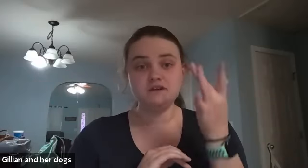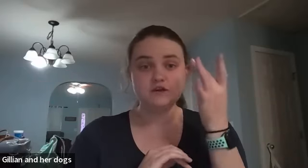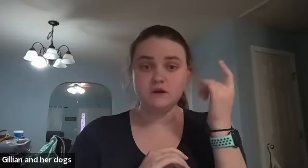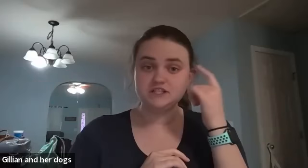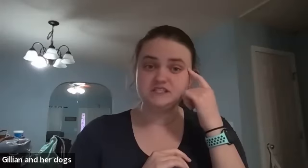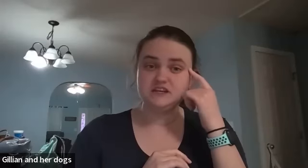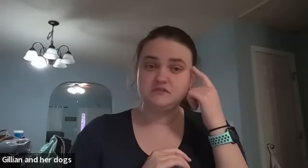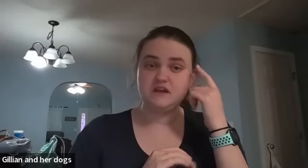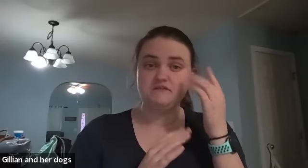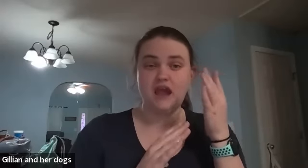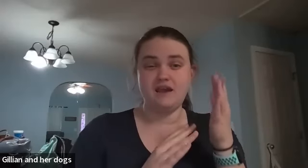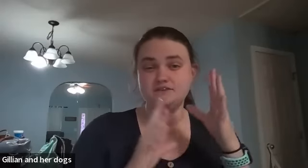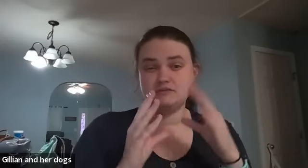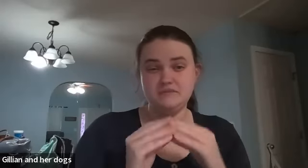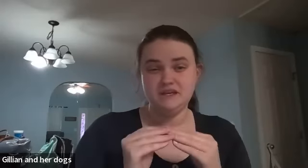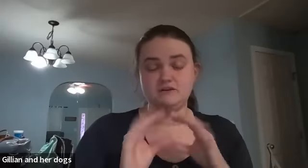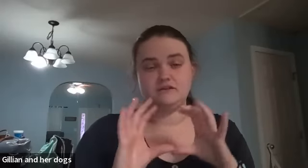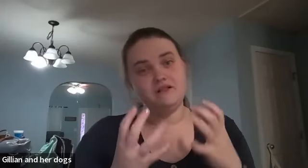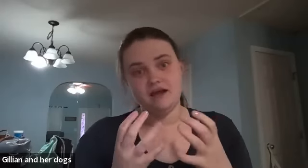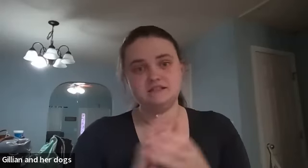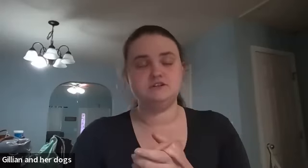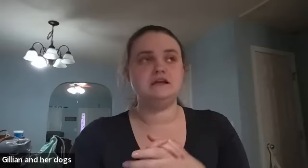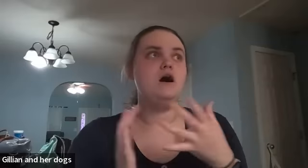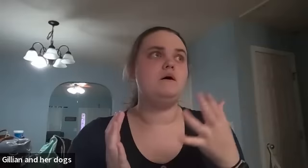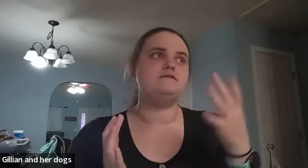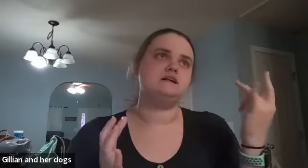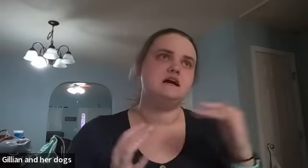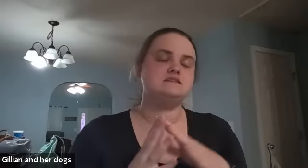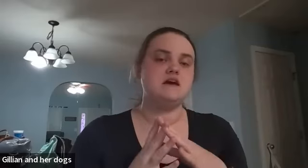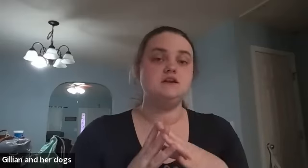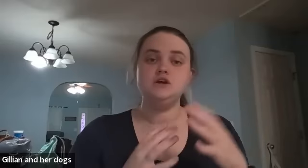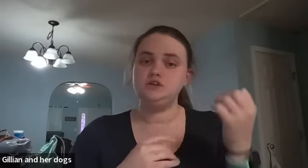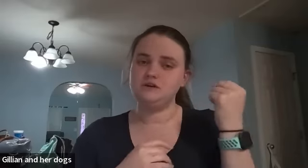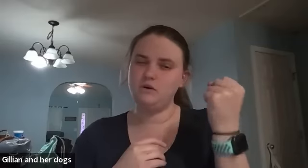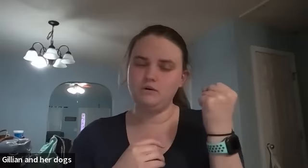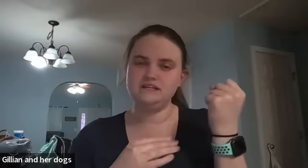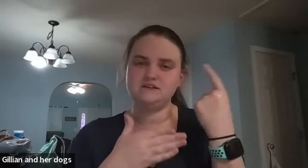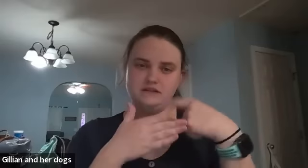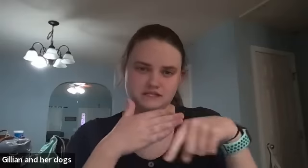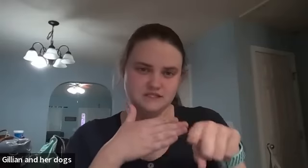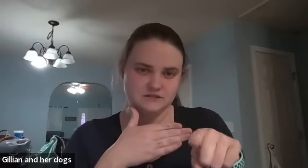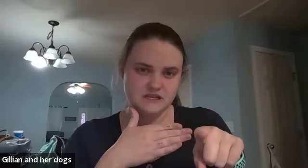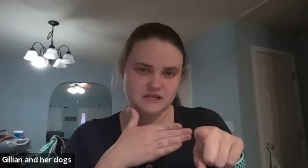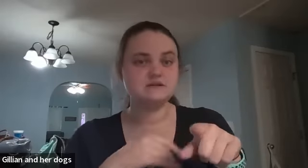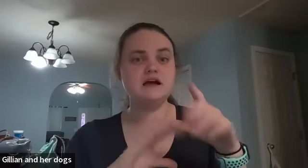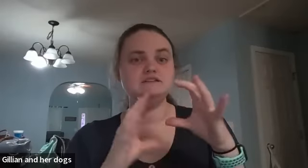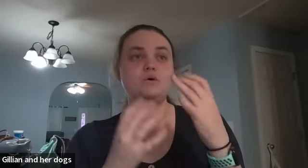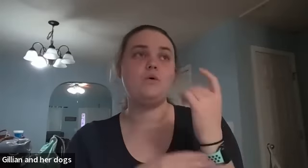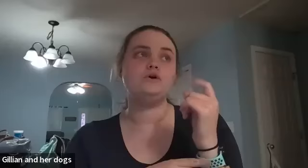any questions that you think of after the meeting or the class, and you're like, oh, I forgot to ask that, you can hold it till next Tuesday's class, or you